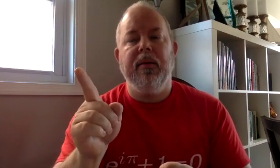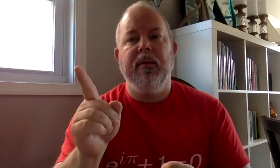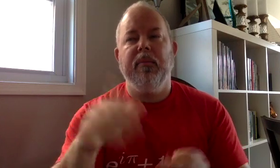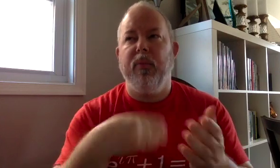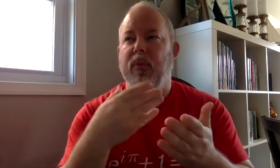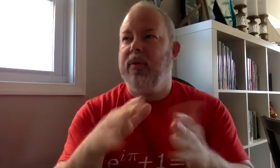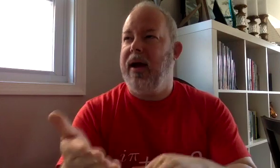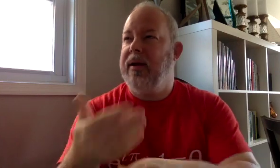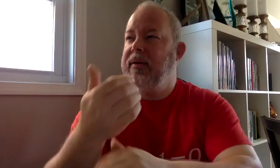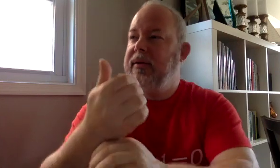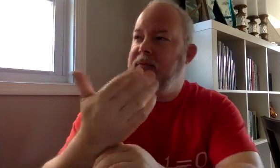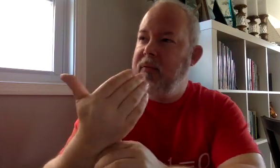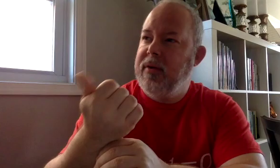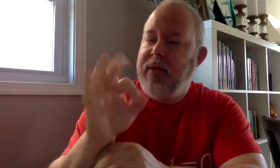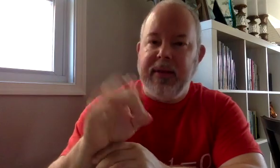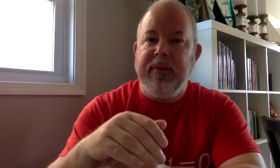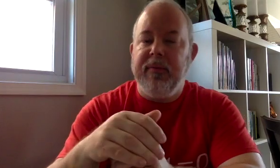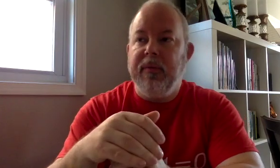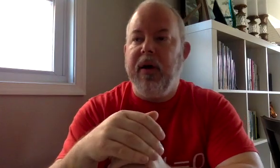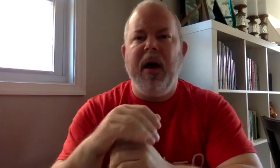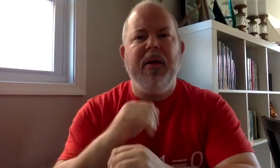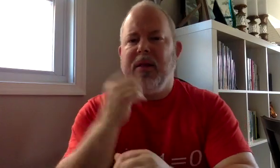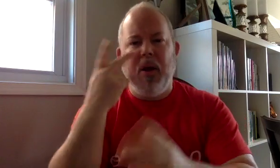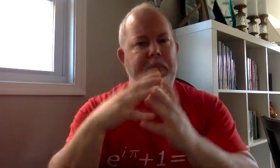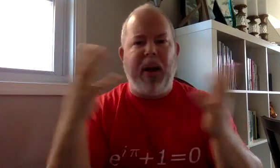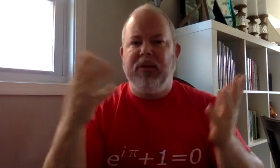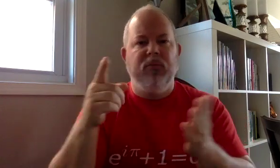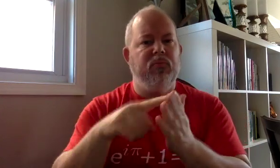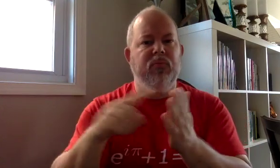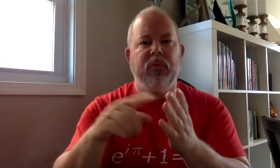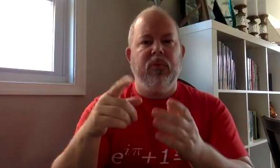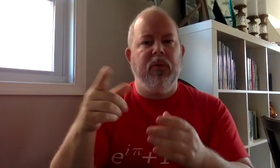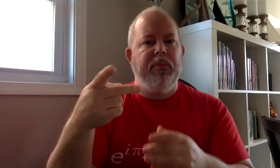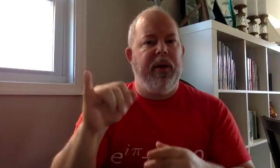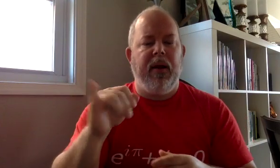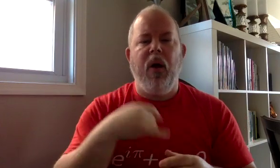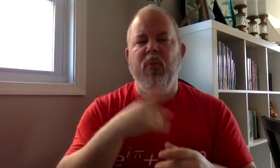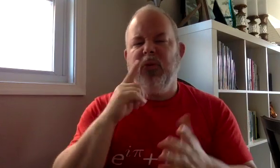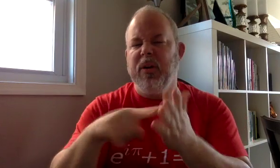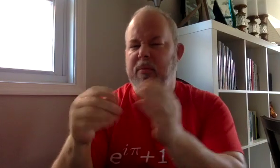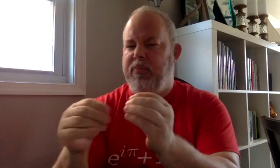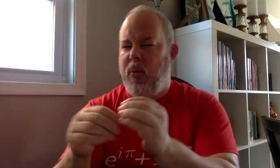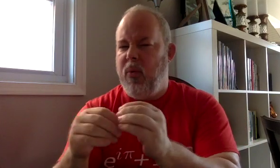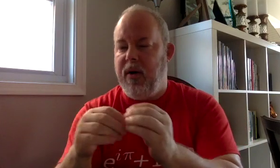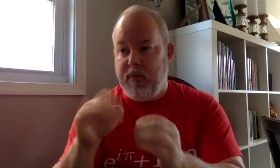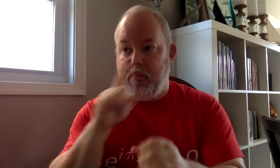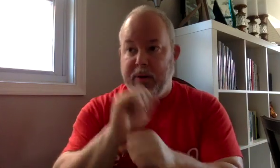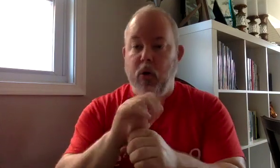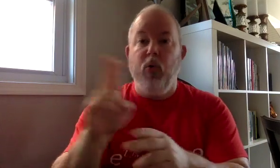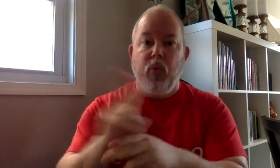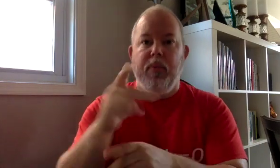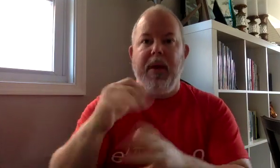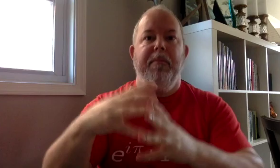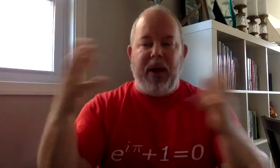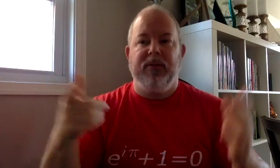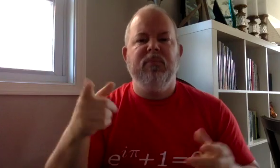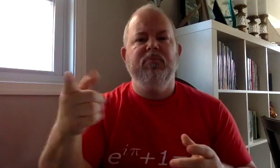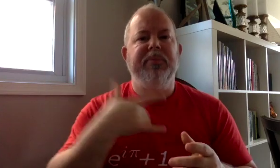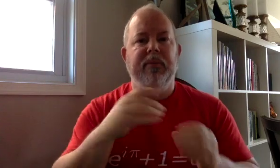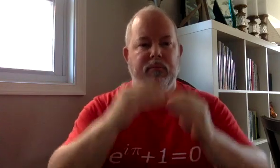streets of Kyiv, NBC News Chief Foreign Correspondent Richard Engel. Richard Engel, I have been a fan of your reporting long before I had the chance to